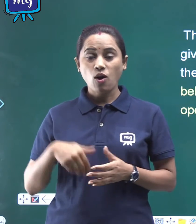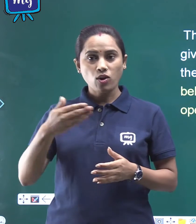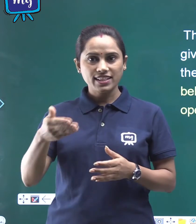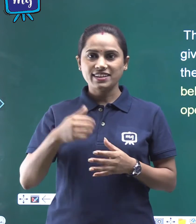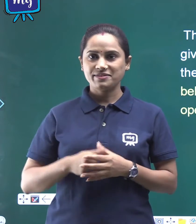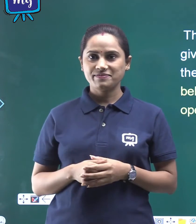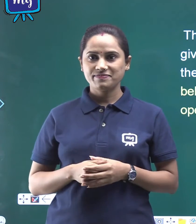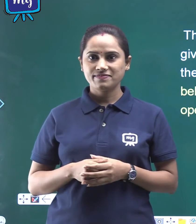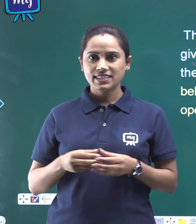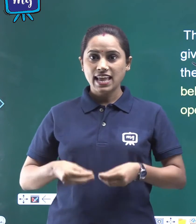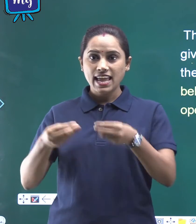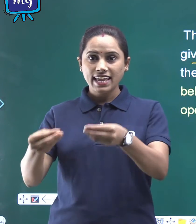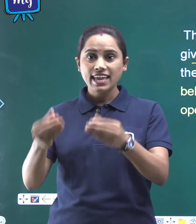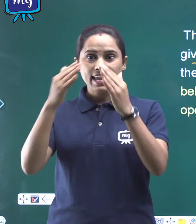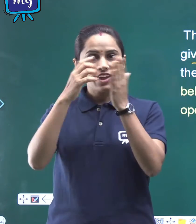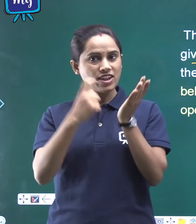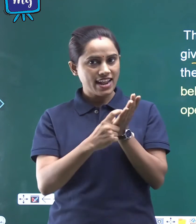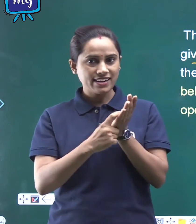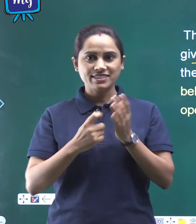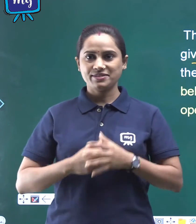on the given address.